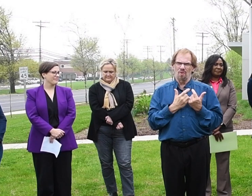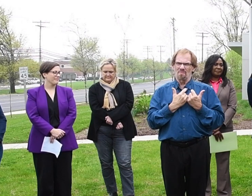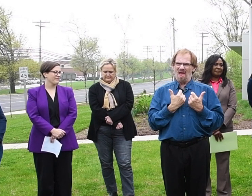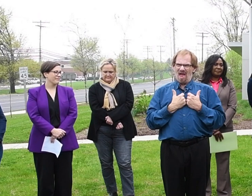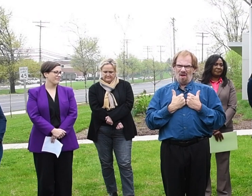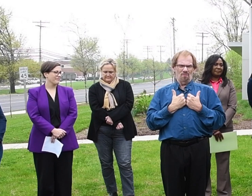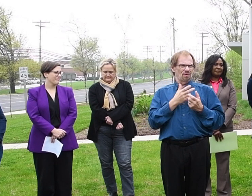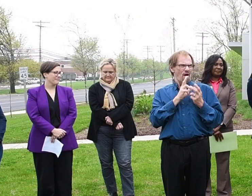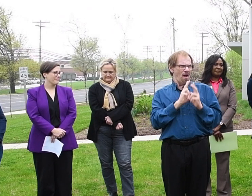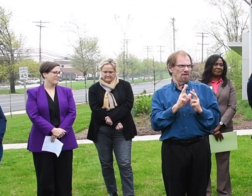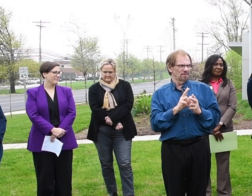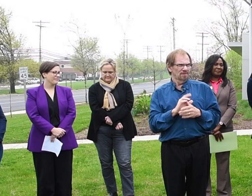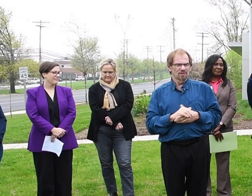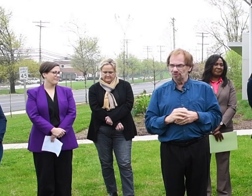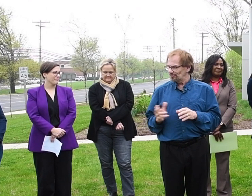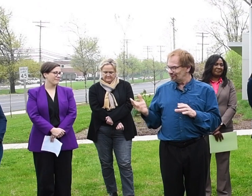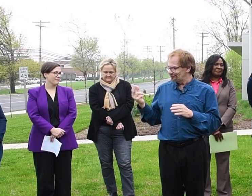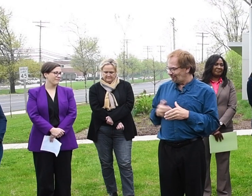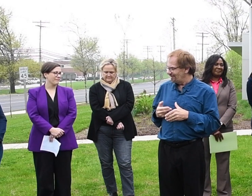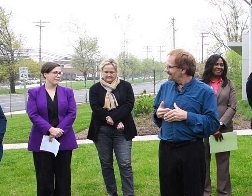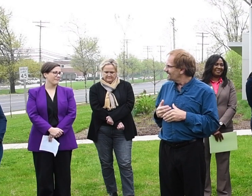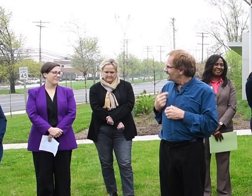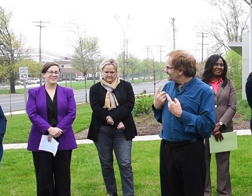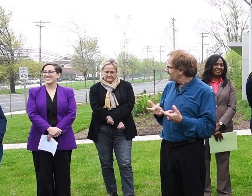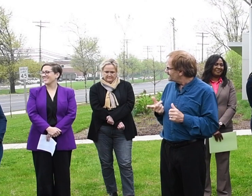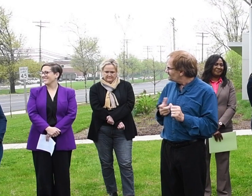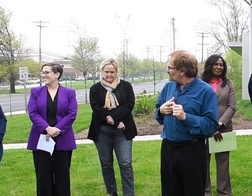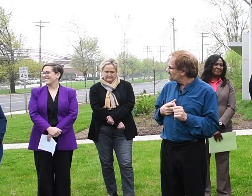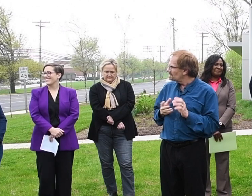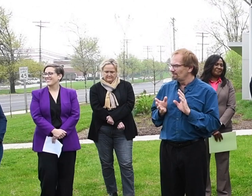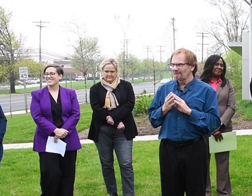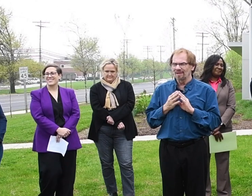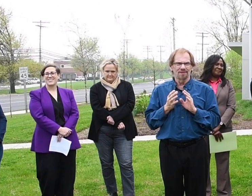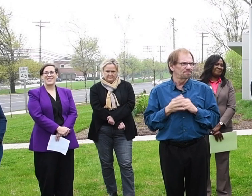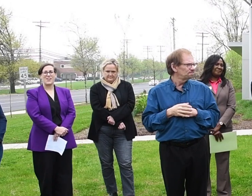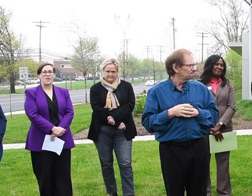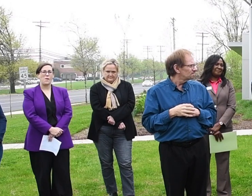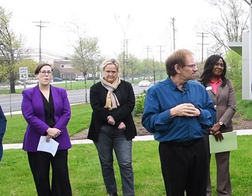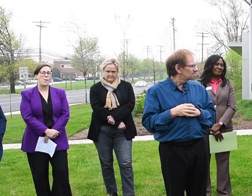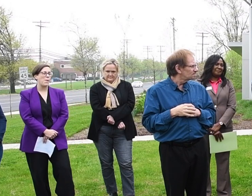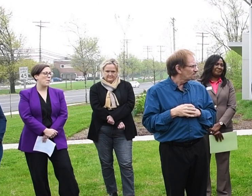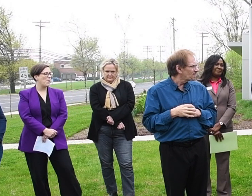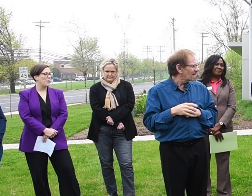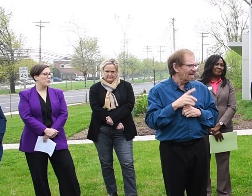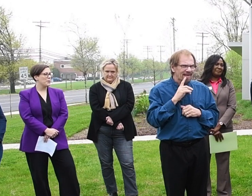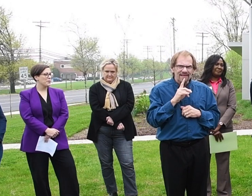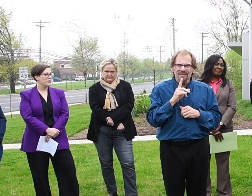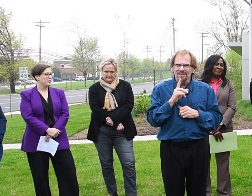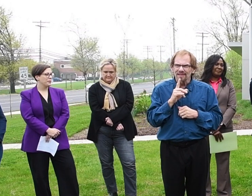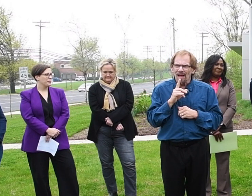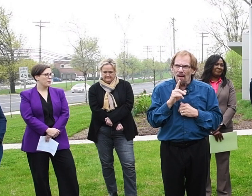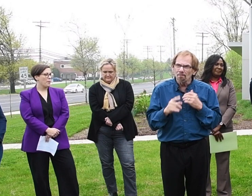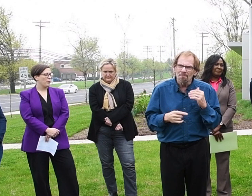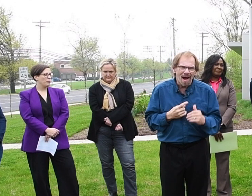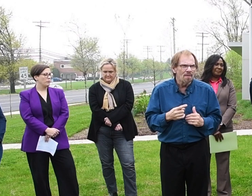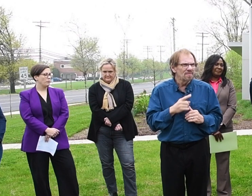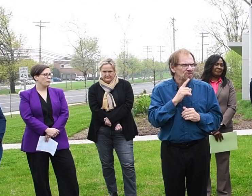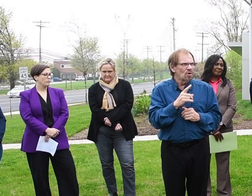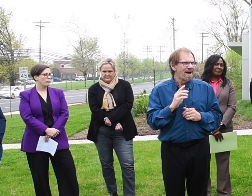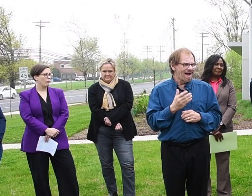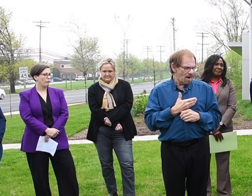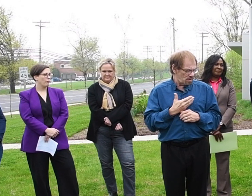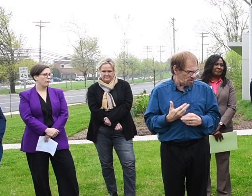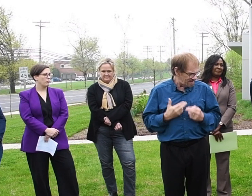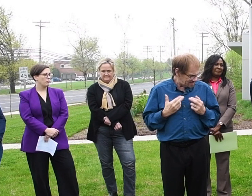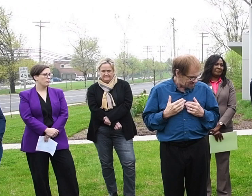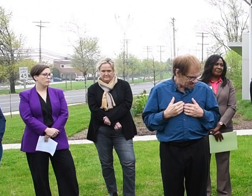honored to join from their first meeting. And, you know, it is about making sure that our residents